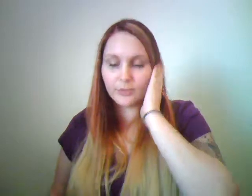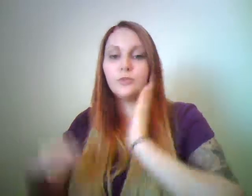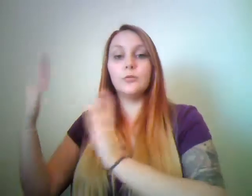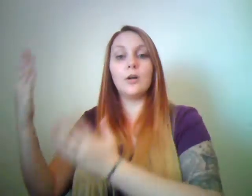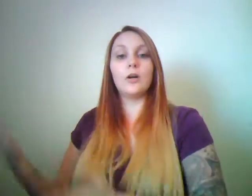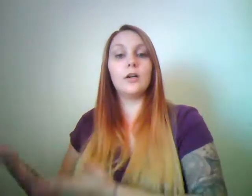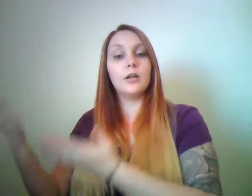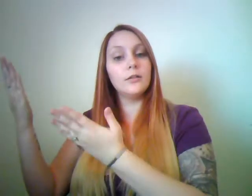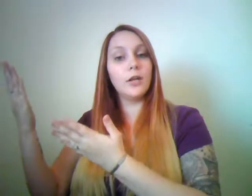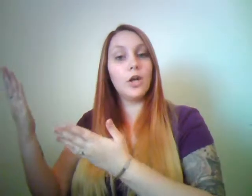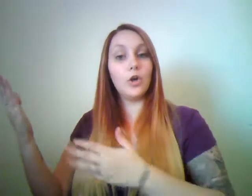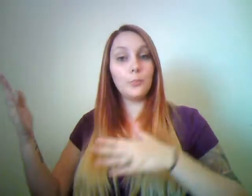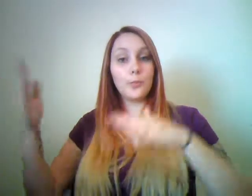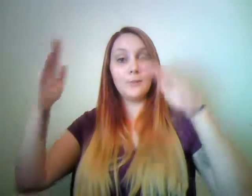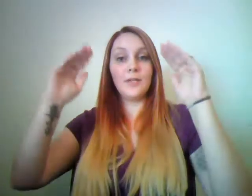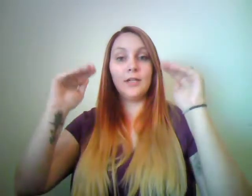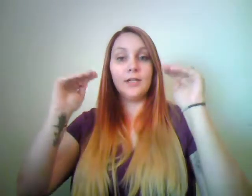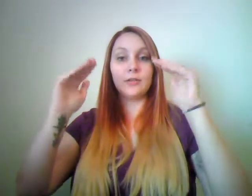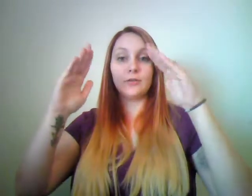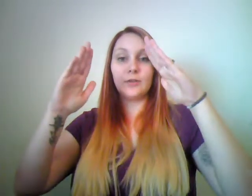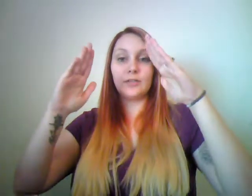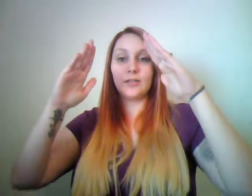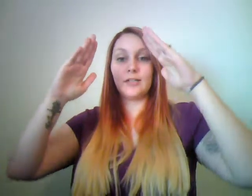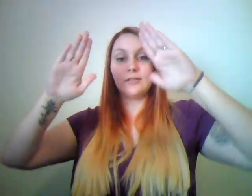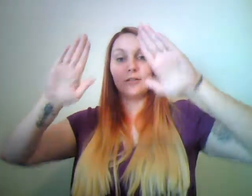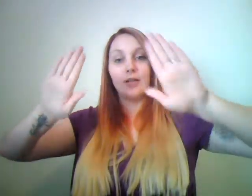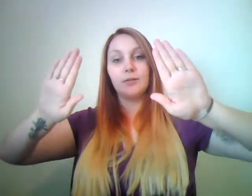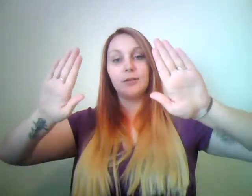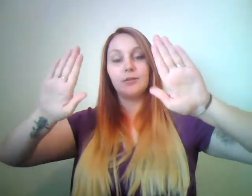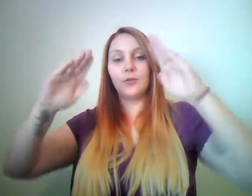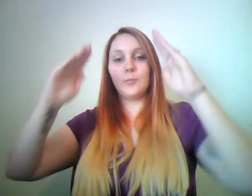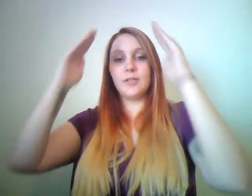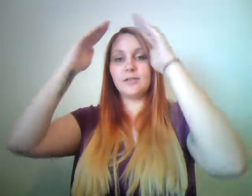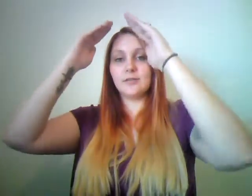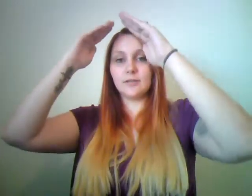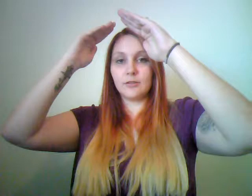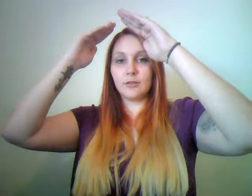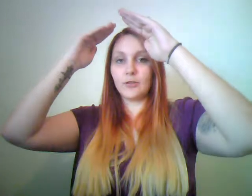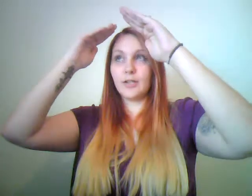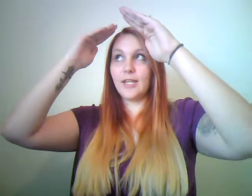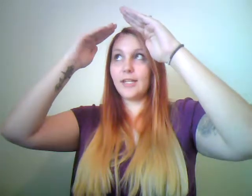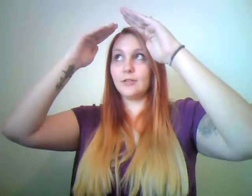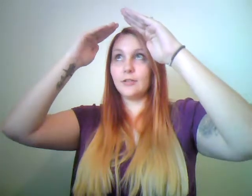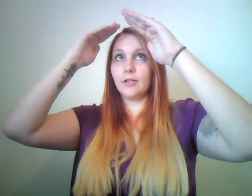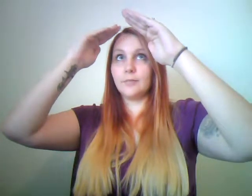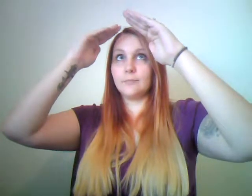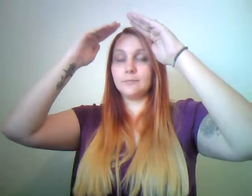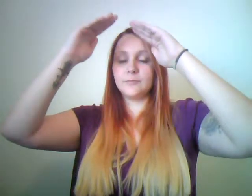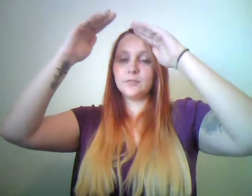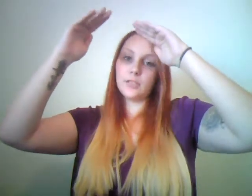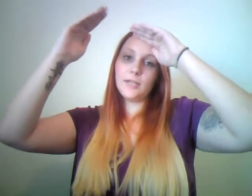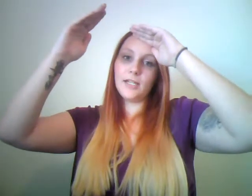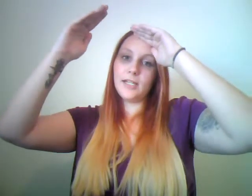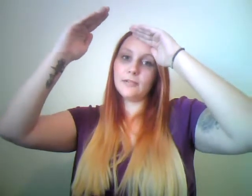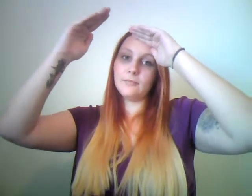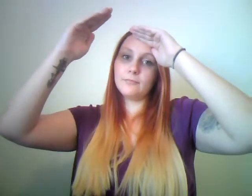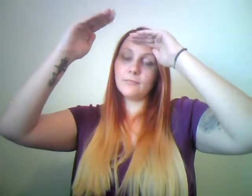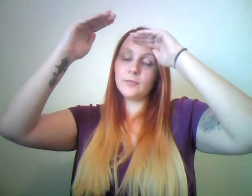You are hope. You're going to kind of start out with the opens, go to your head, your dominant hand would be in the